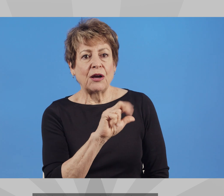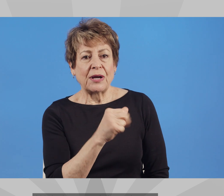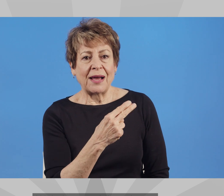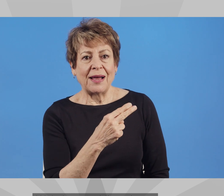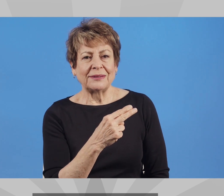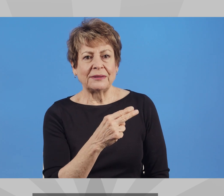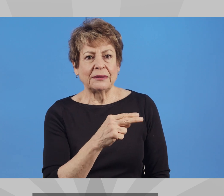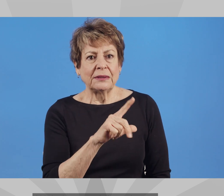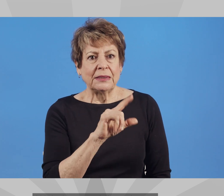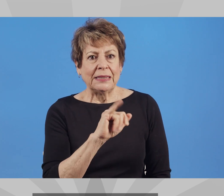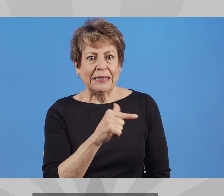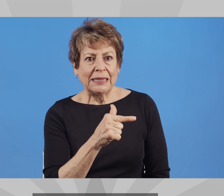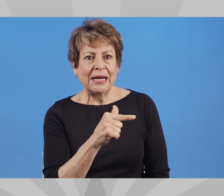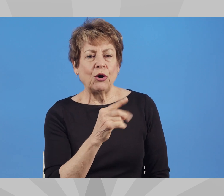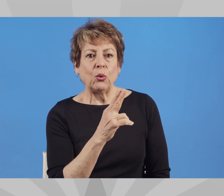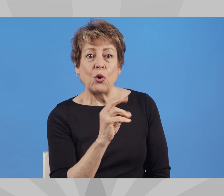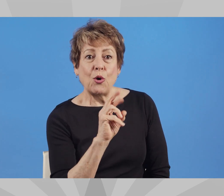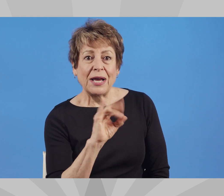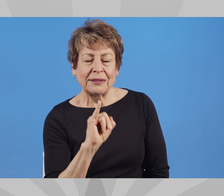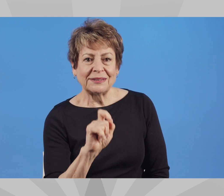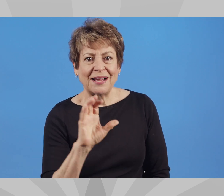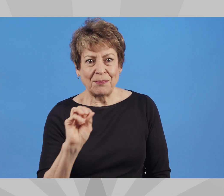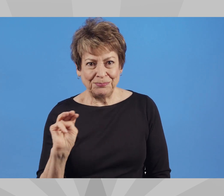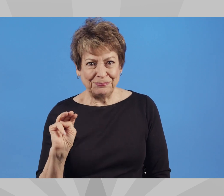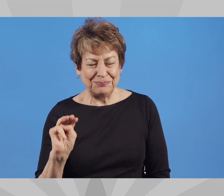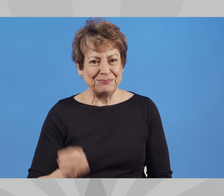Website, sarahligori.com.